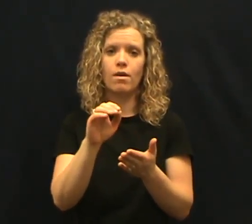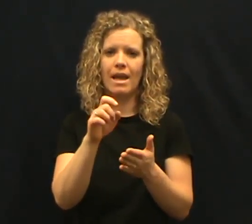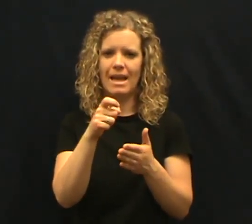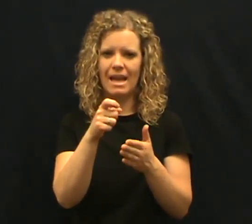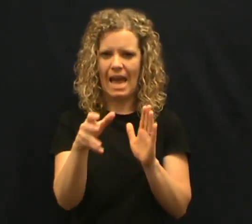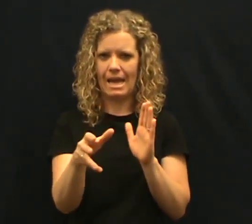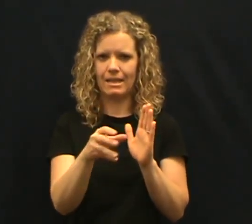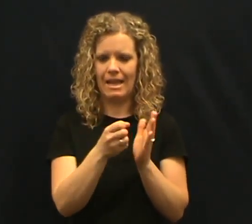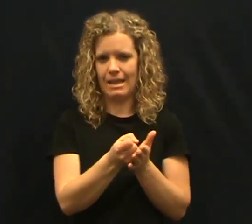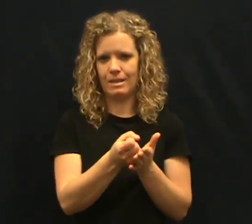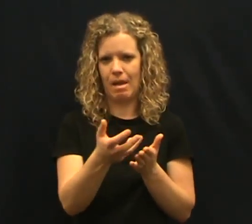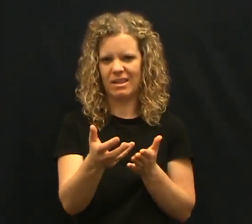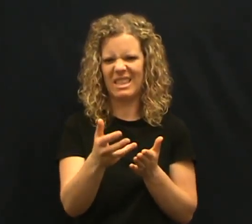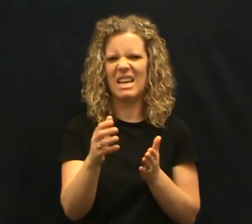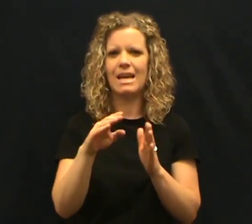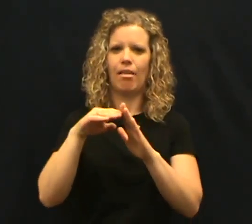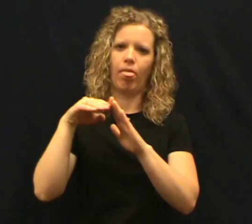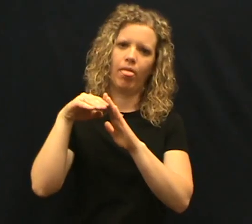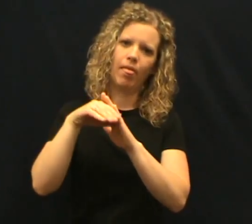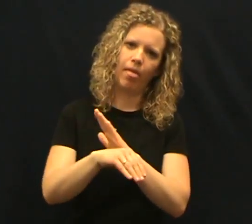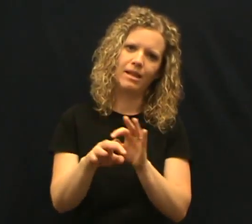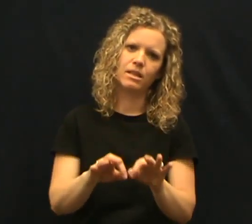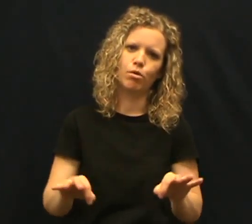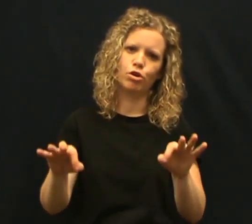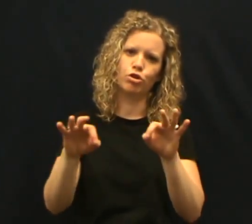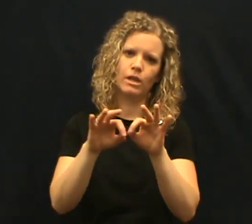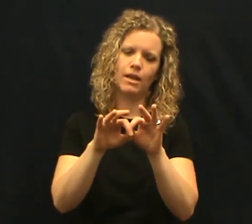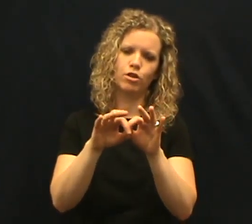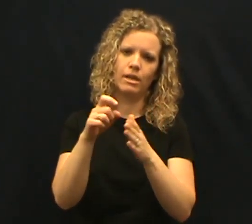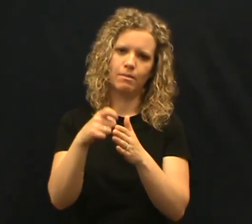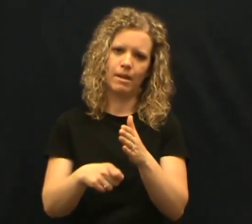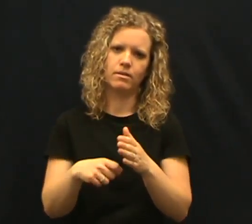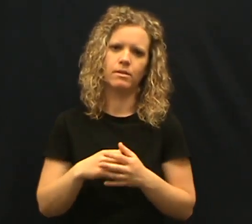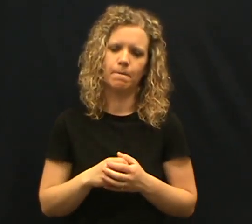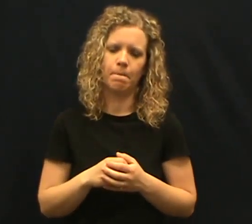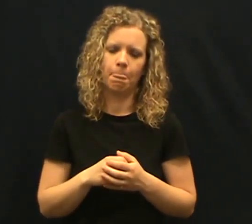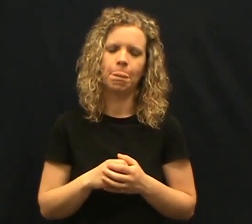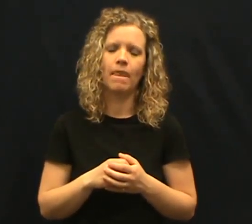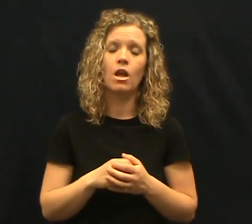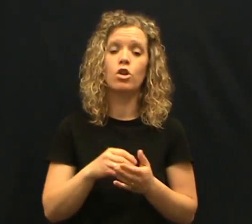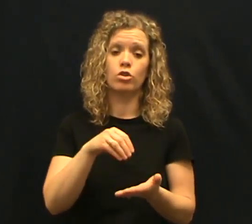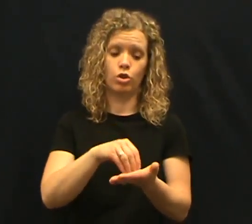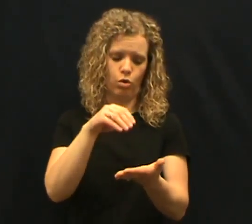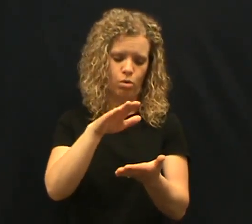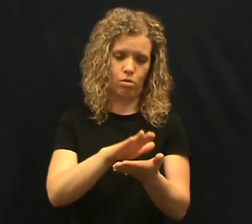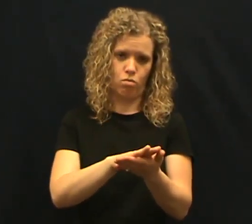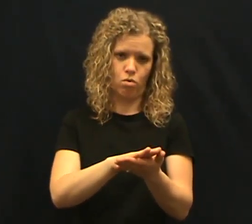The contra account that we talked earlier to record the amount of depreciation that we